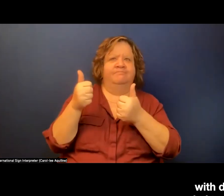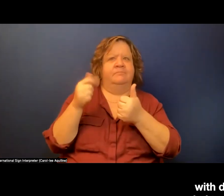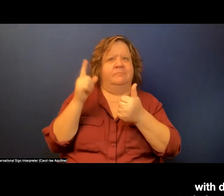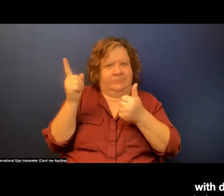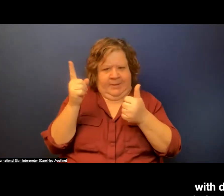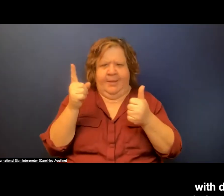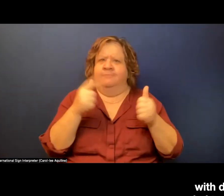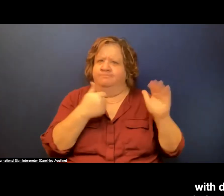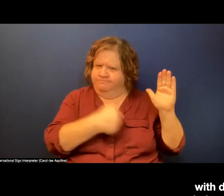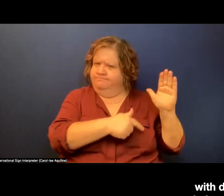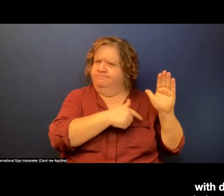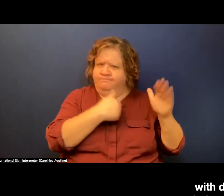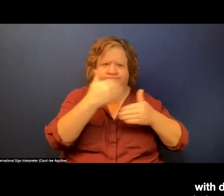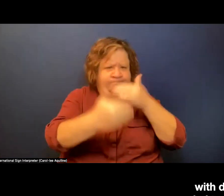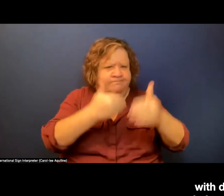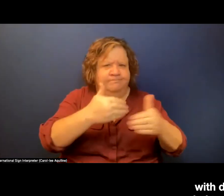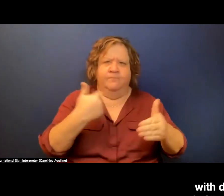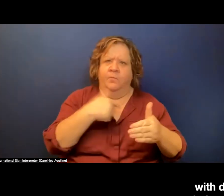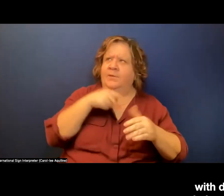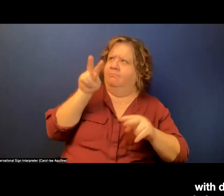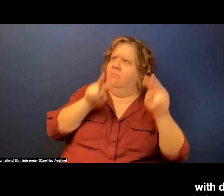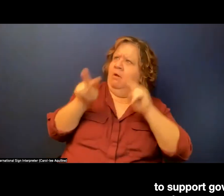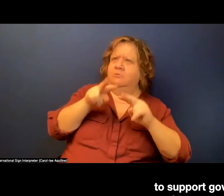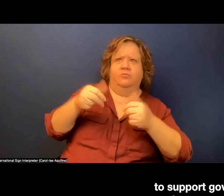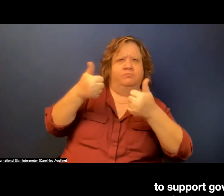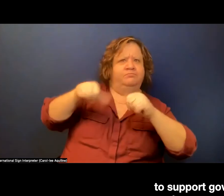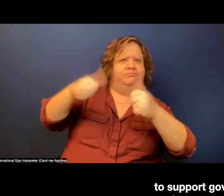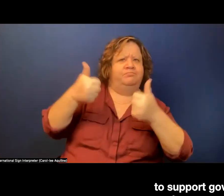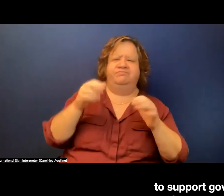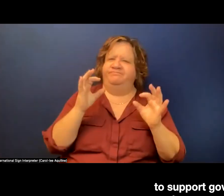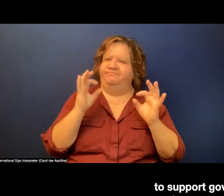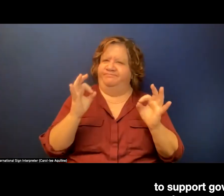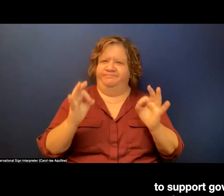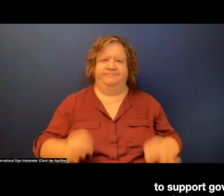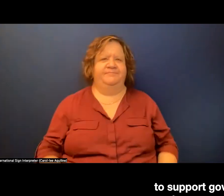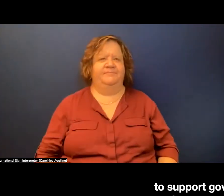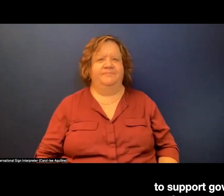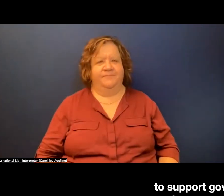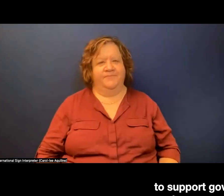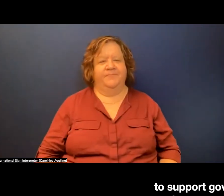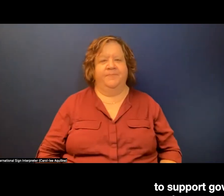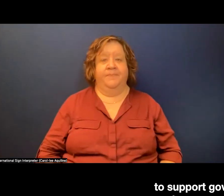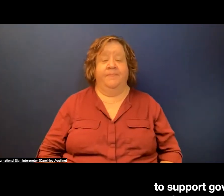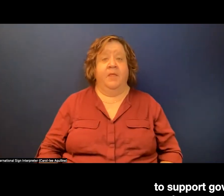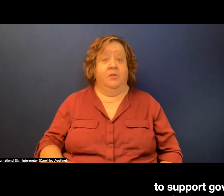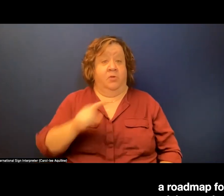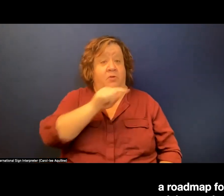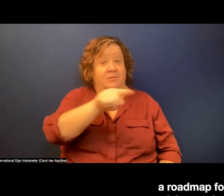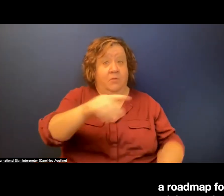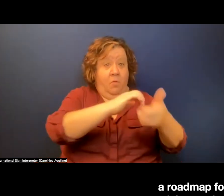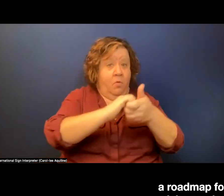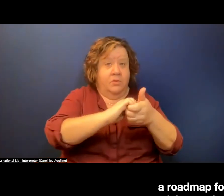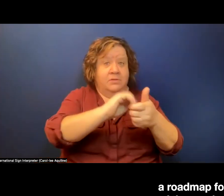organizations of persons with disabilities needed to play a key role to support government's efforts. And so we worked